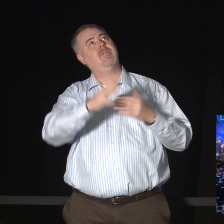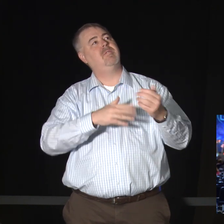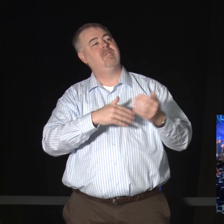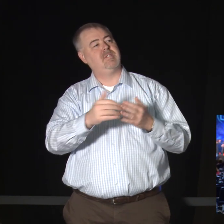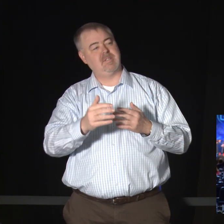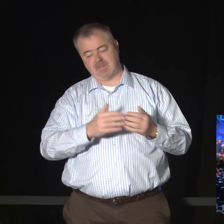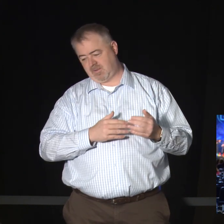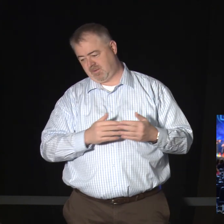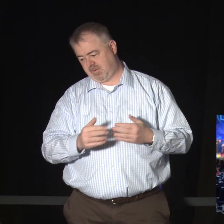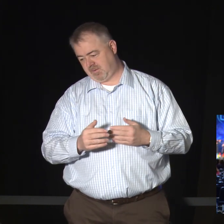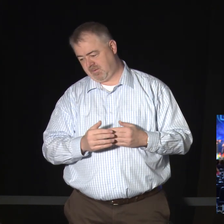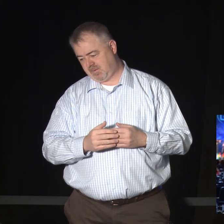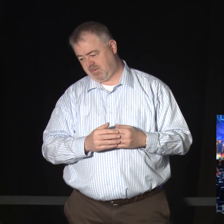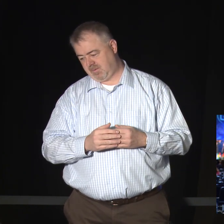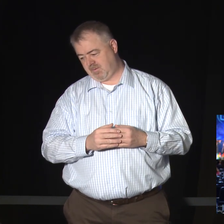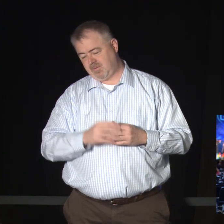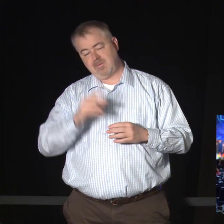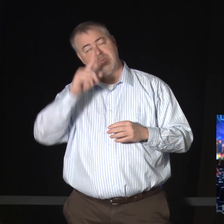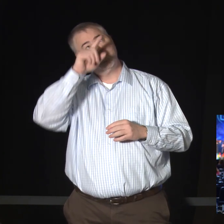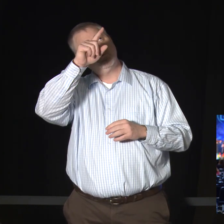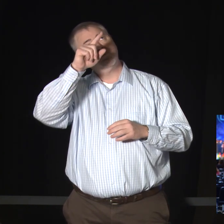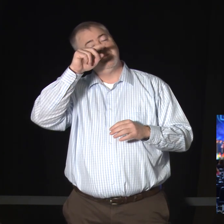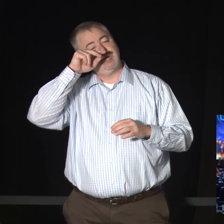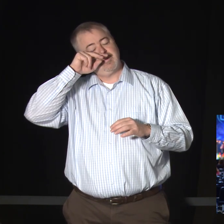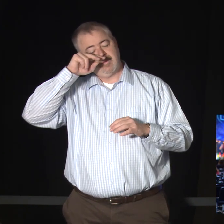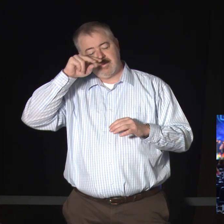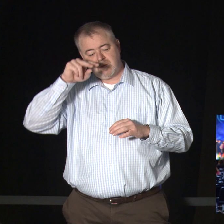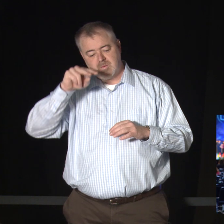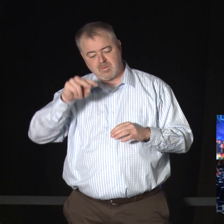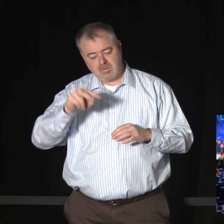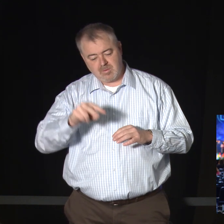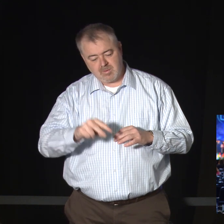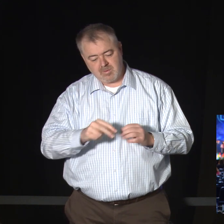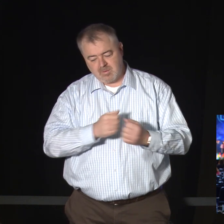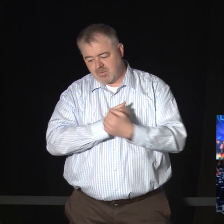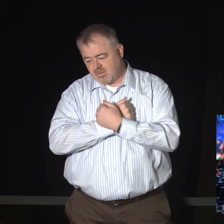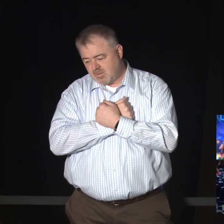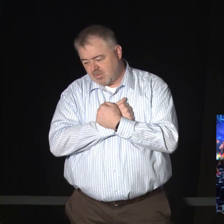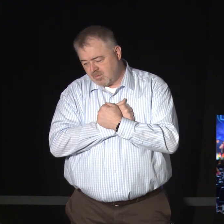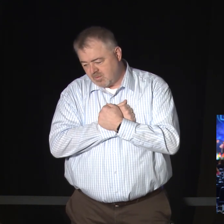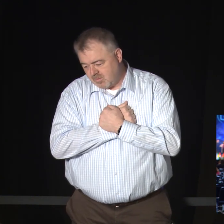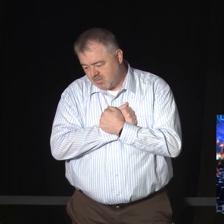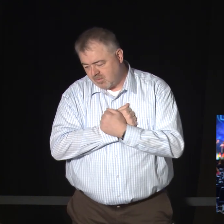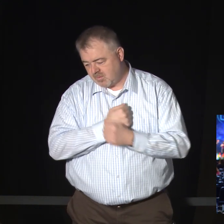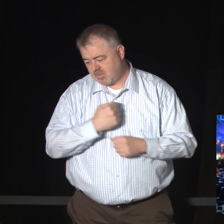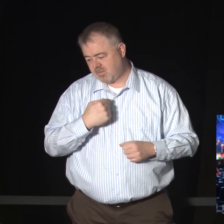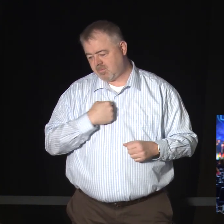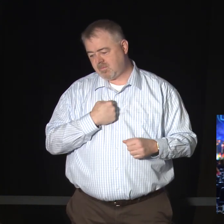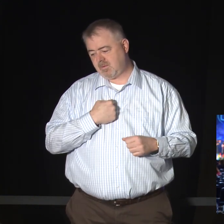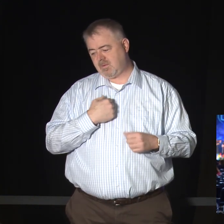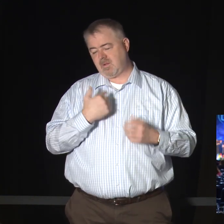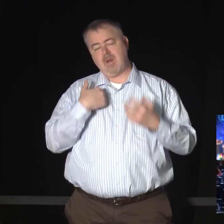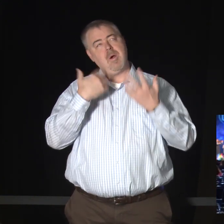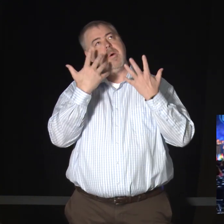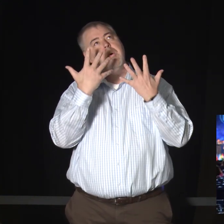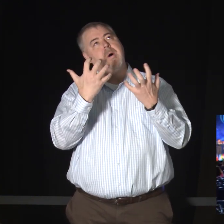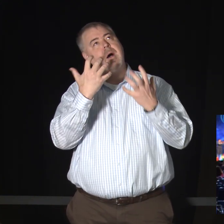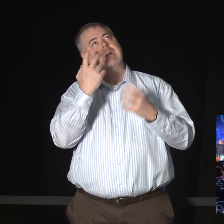You can hear the music on the stage. Let's go to GYC as we're enjoying song service. Thank you again for joining us for 3ABN.